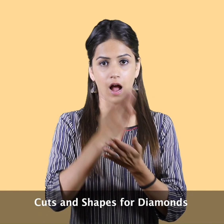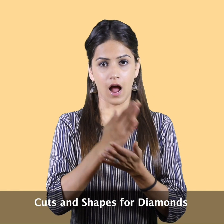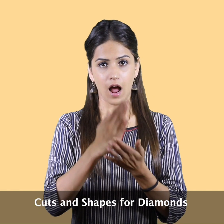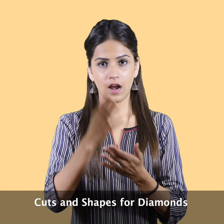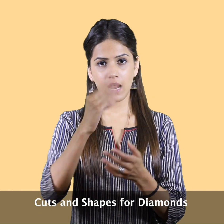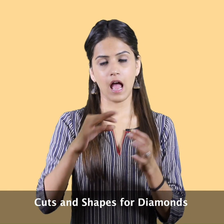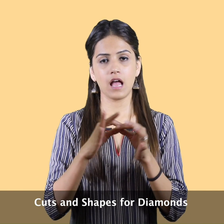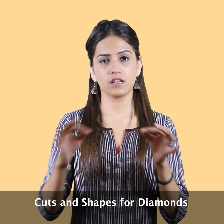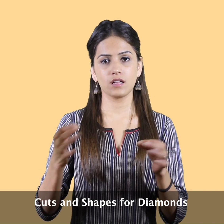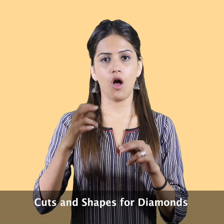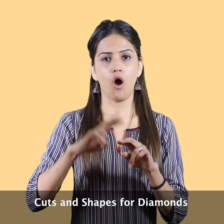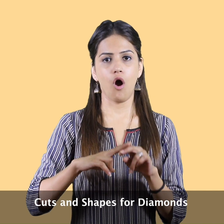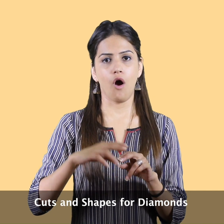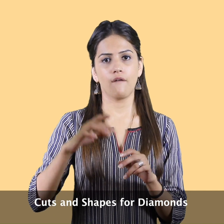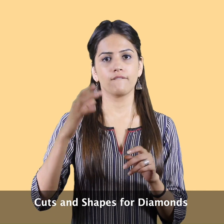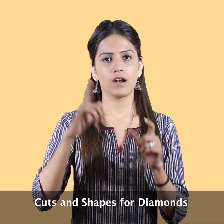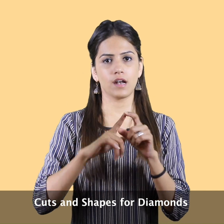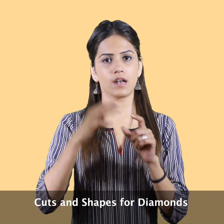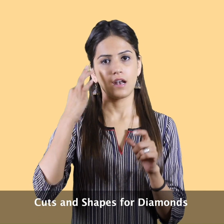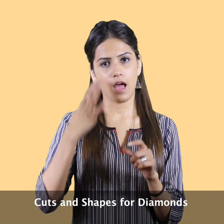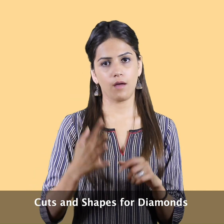Cuts and shapes for diamonds: